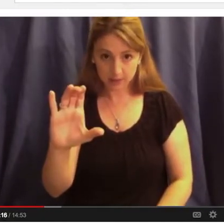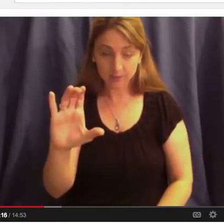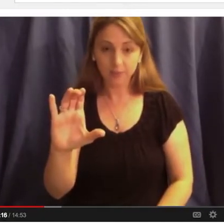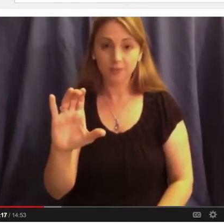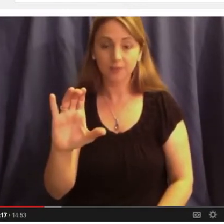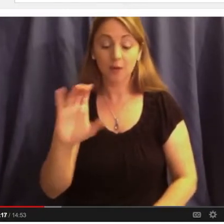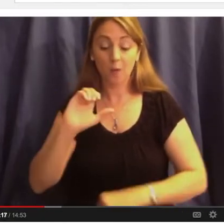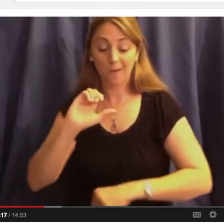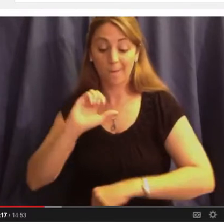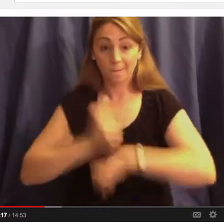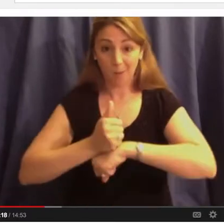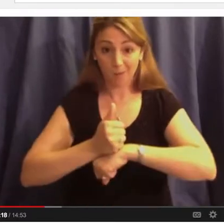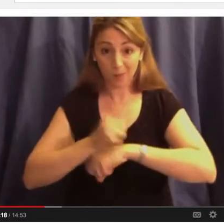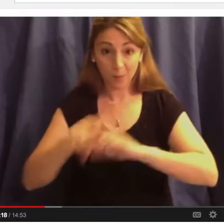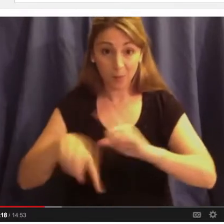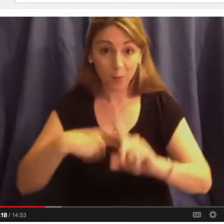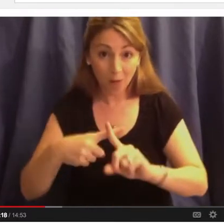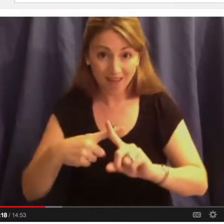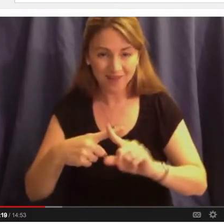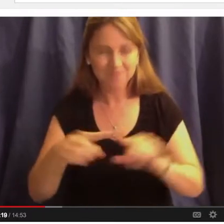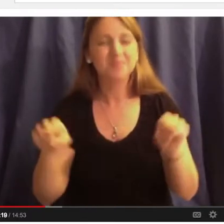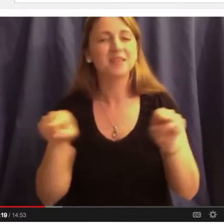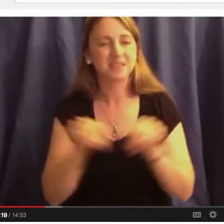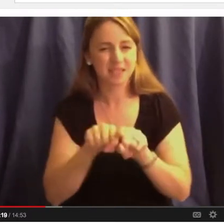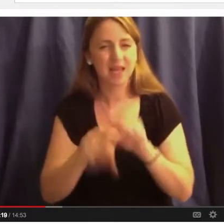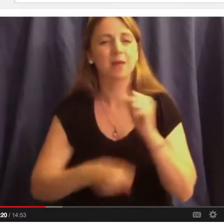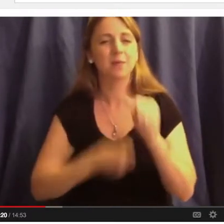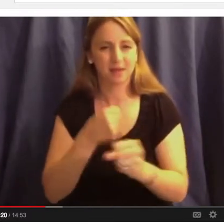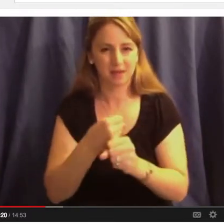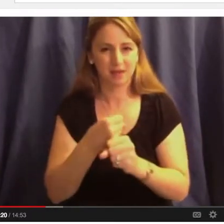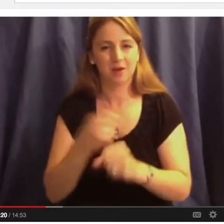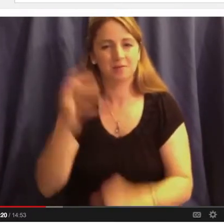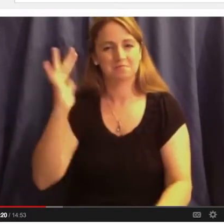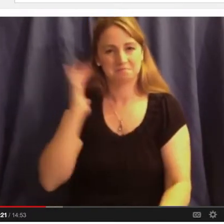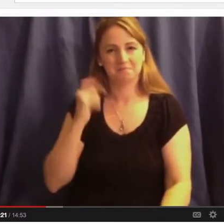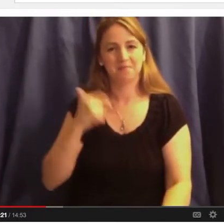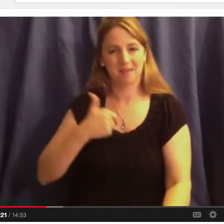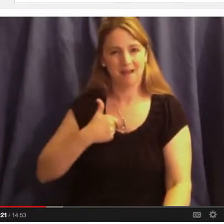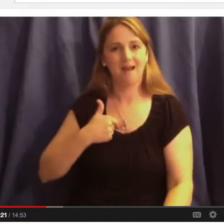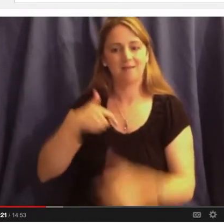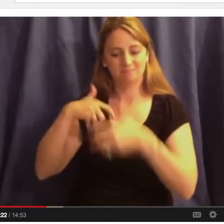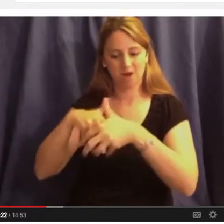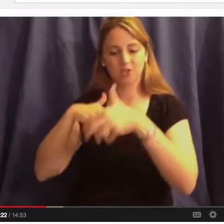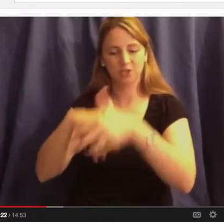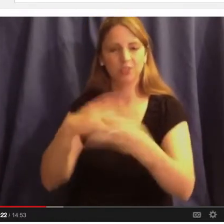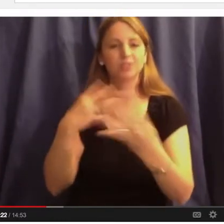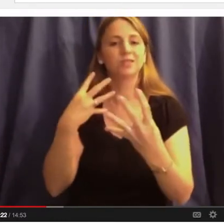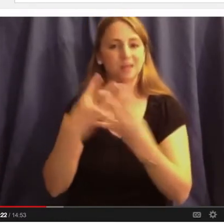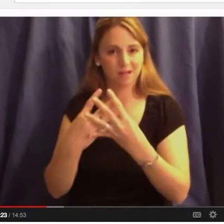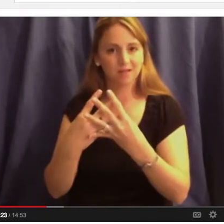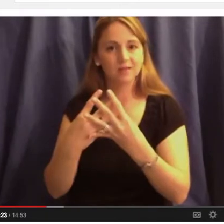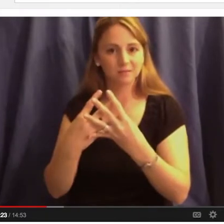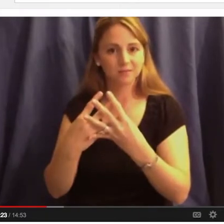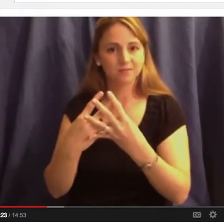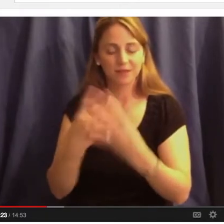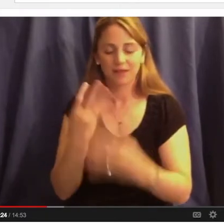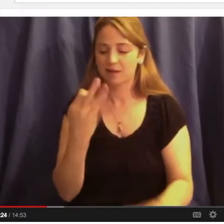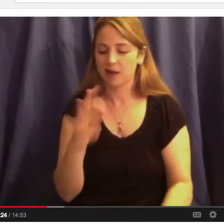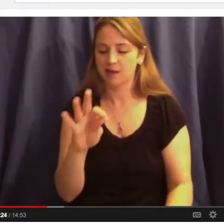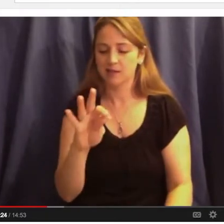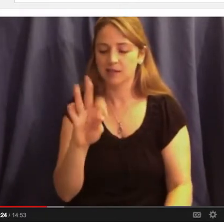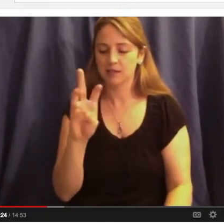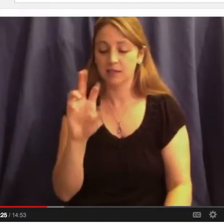UMBC, was founded the very year I went to jail with Dr. King in 1963. And what made that